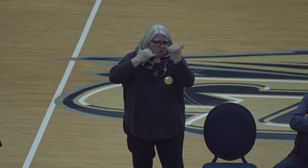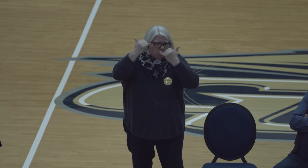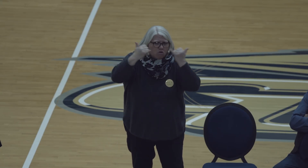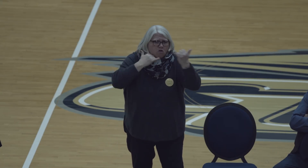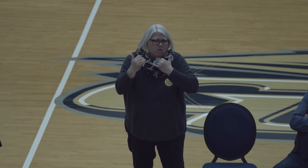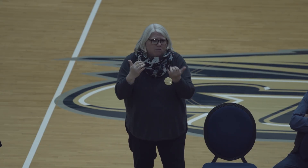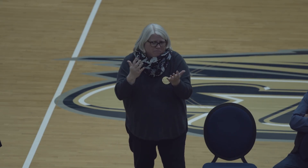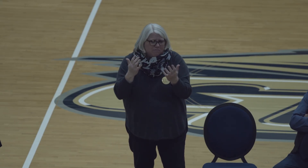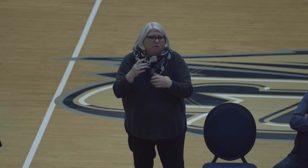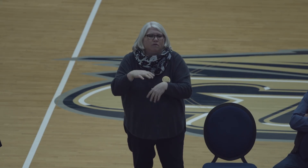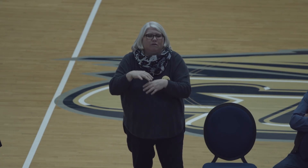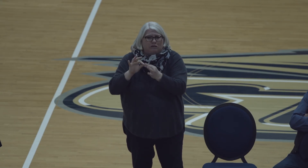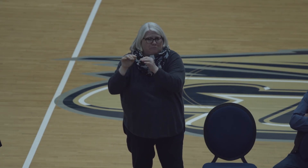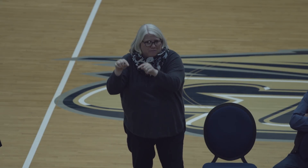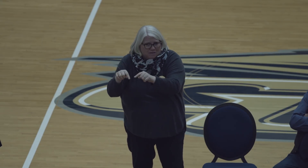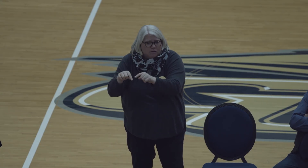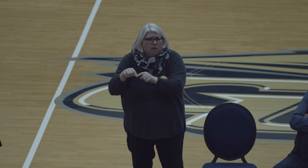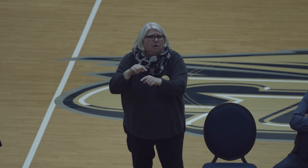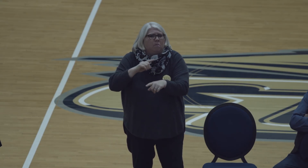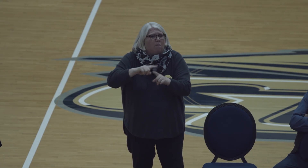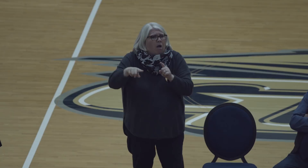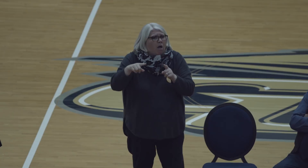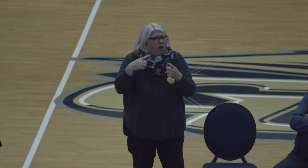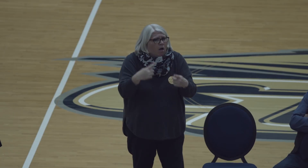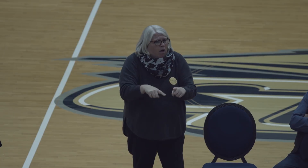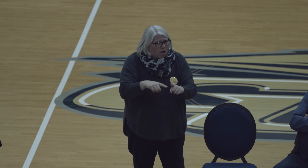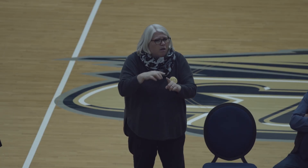was our communication central, our headquarters.